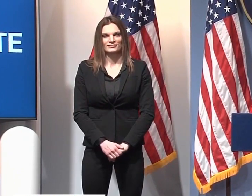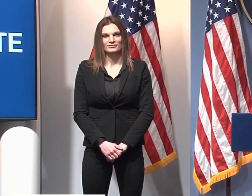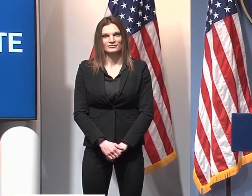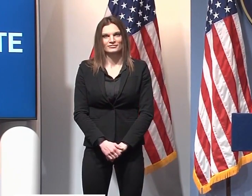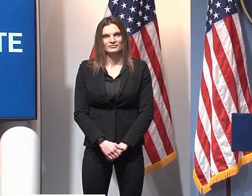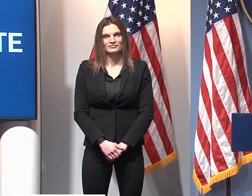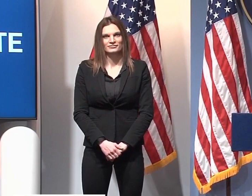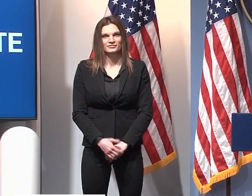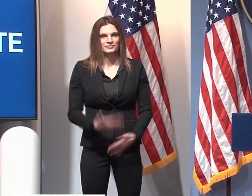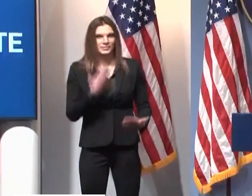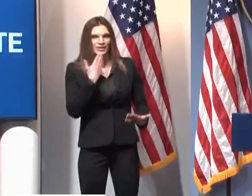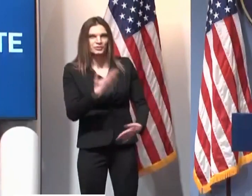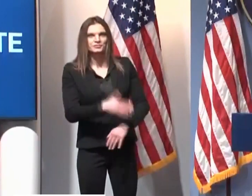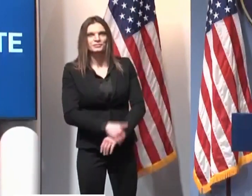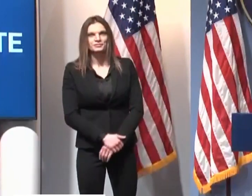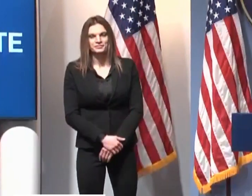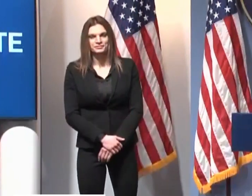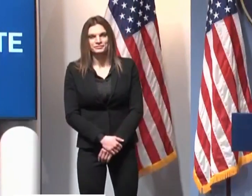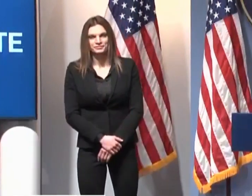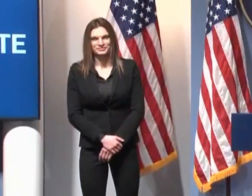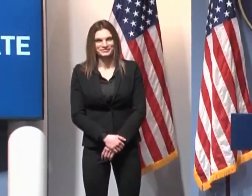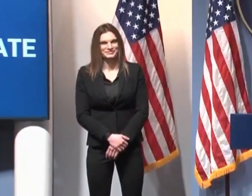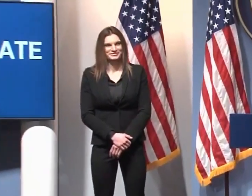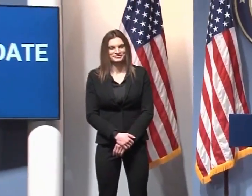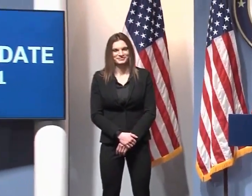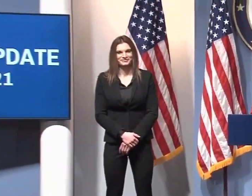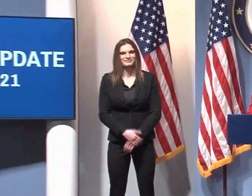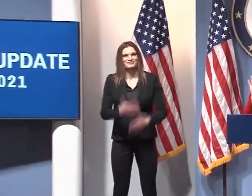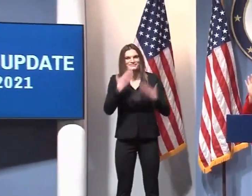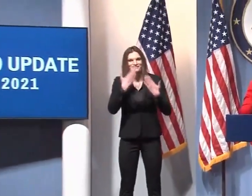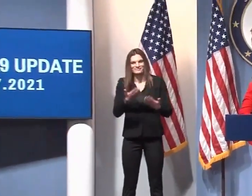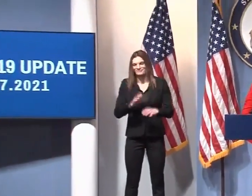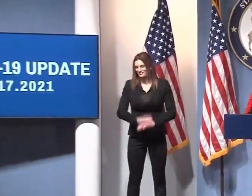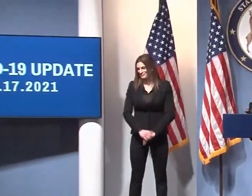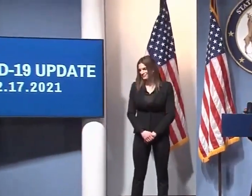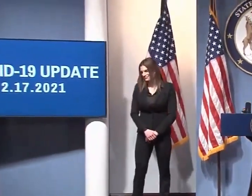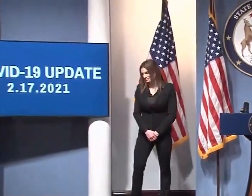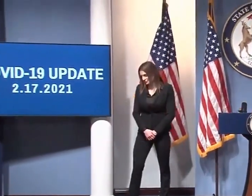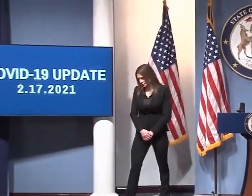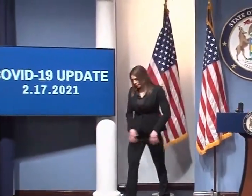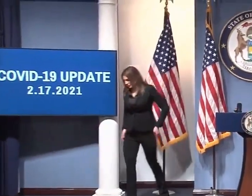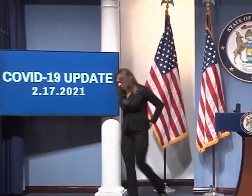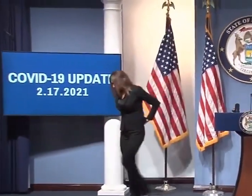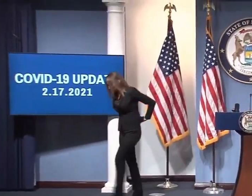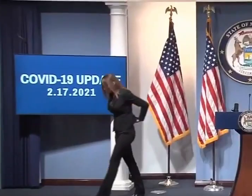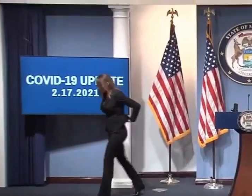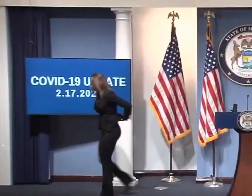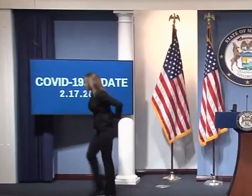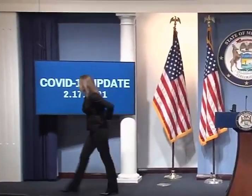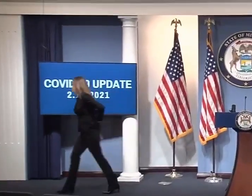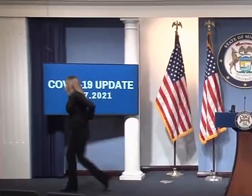Thank you, Governor. Thank you, everybody. Stay safe out there. All right. Thank you.